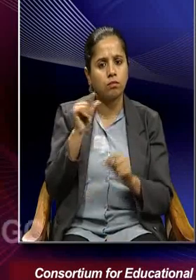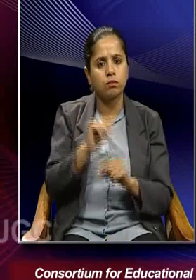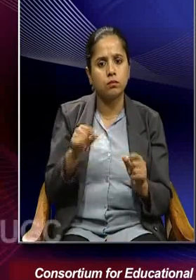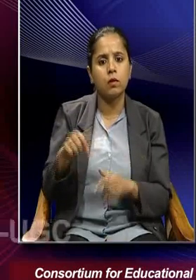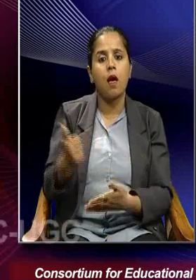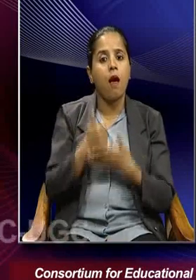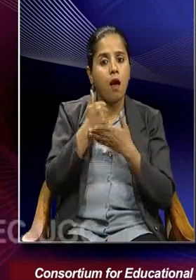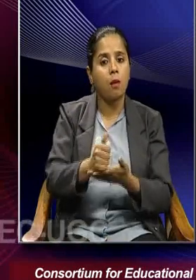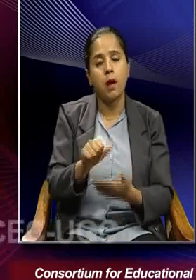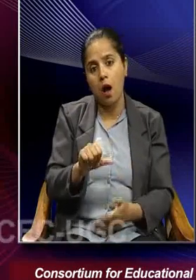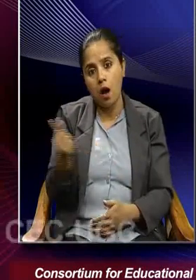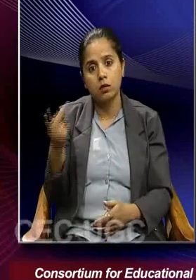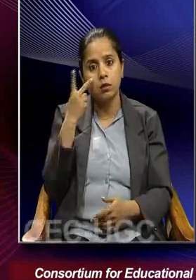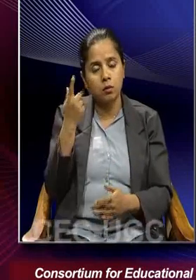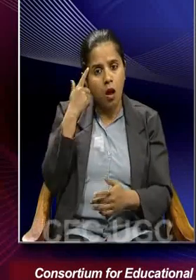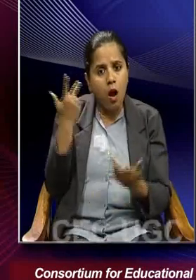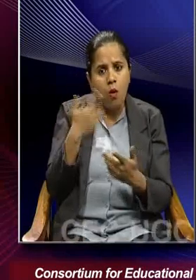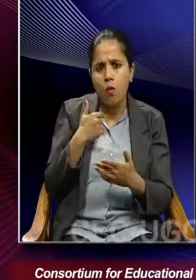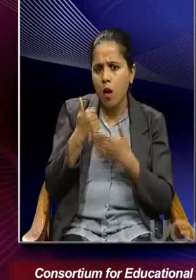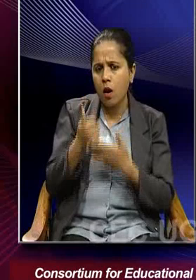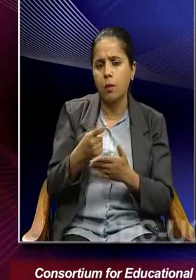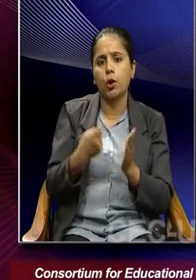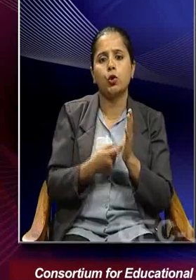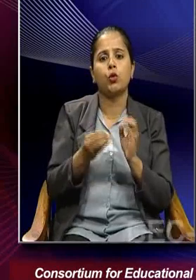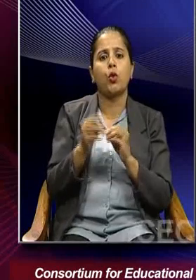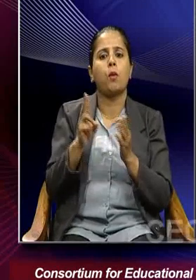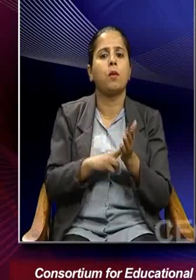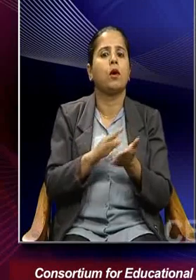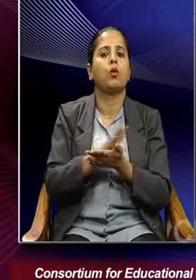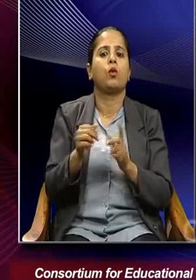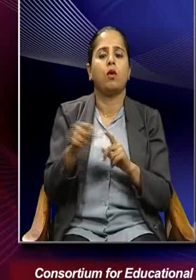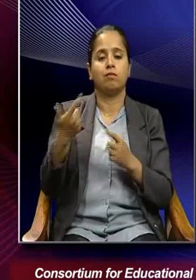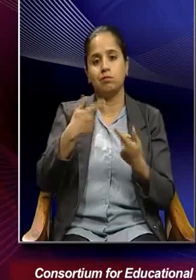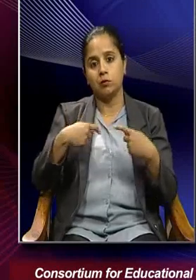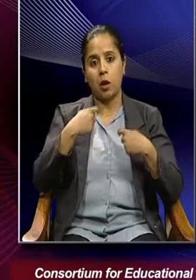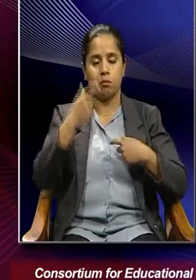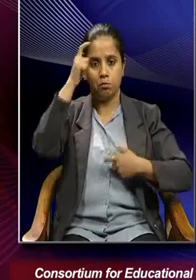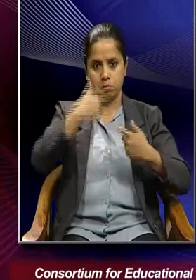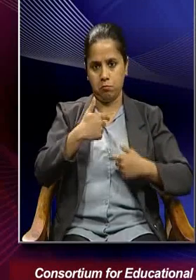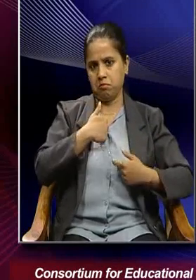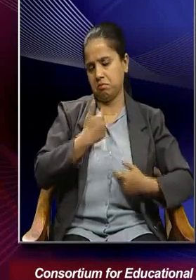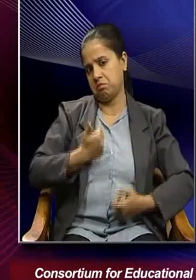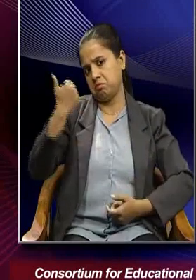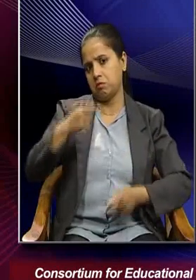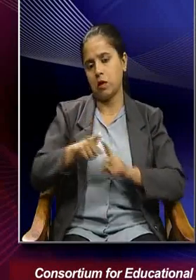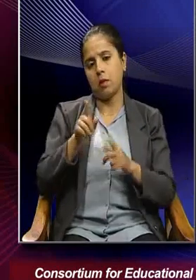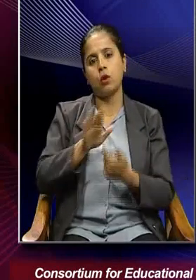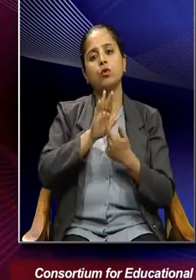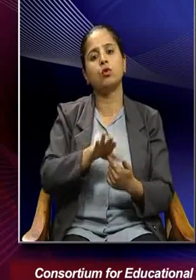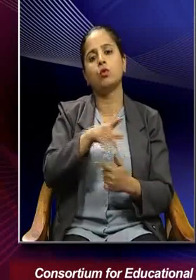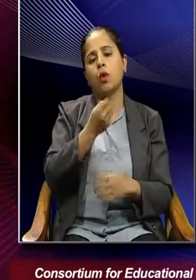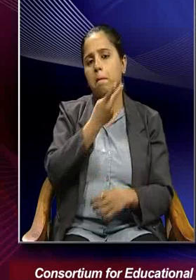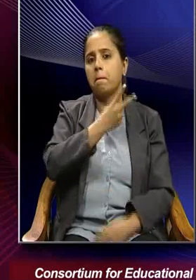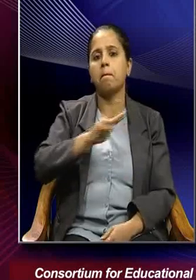help others. So this kind of a Robin Hood kind of a character was played by him, and he wanted to give